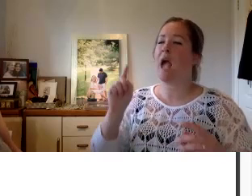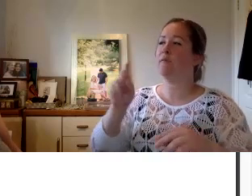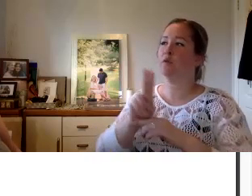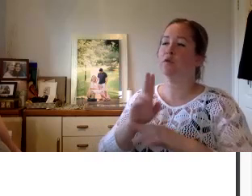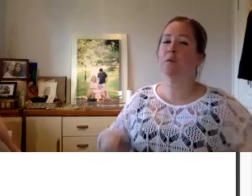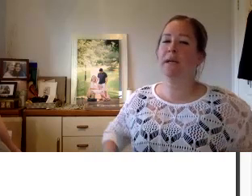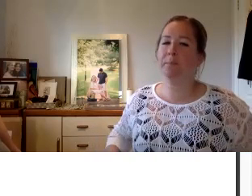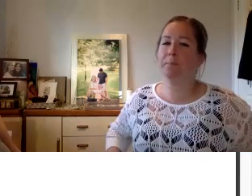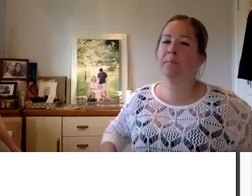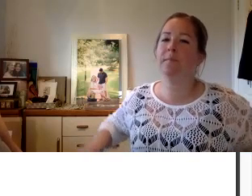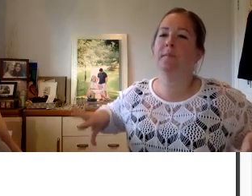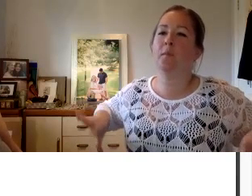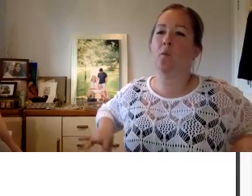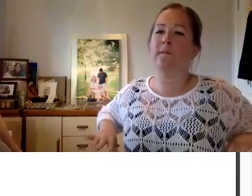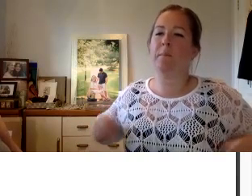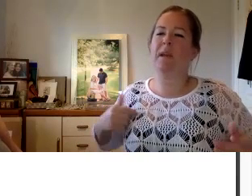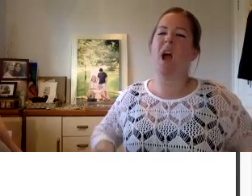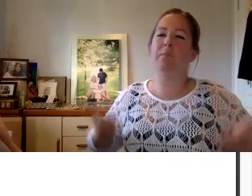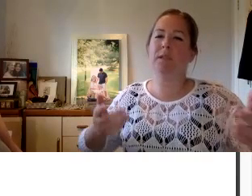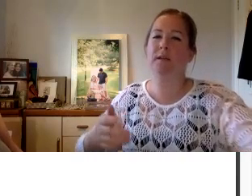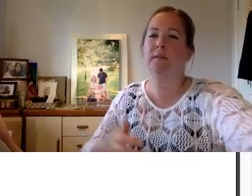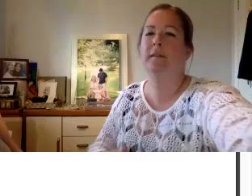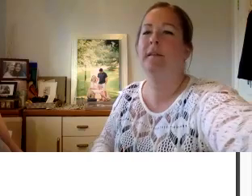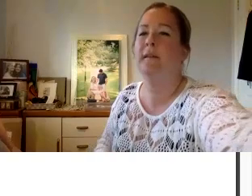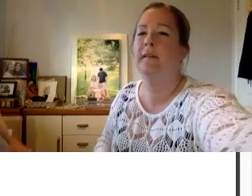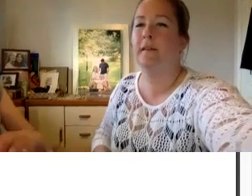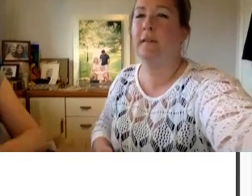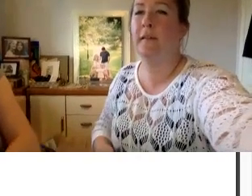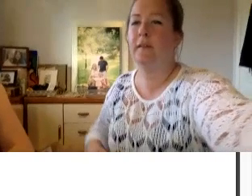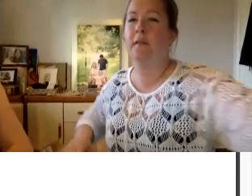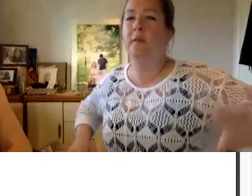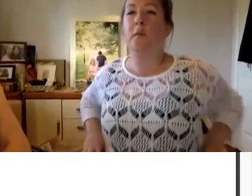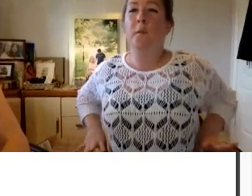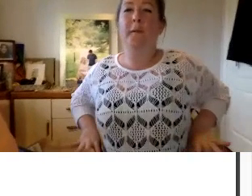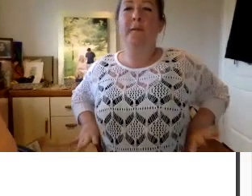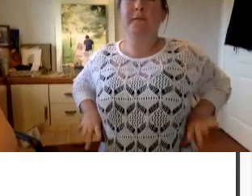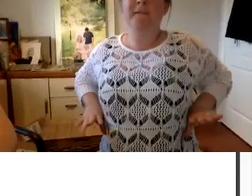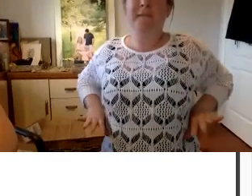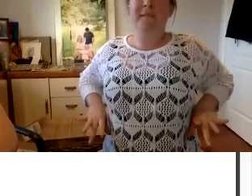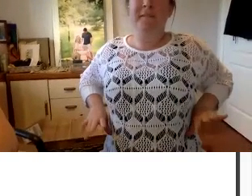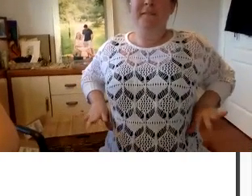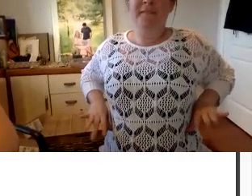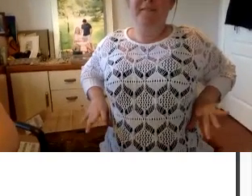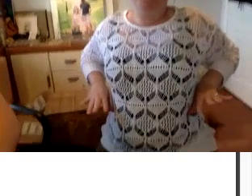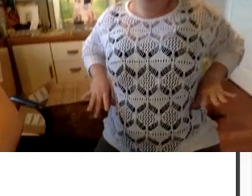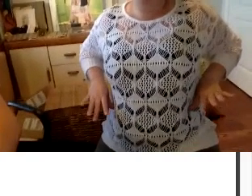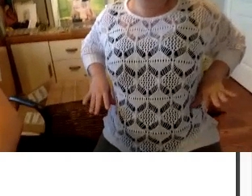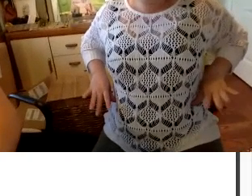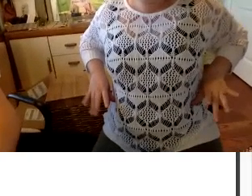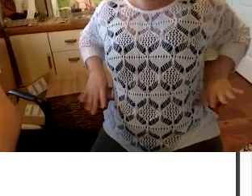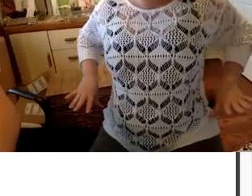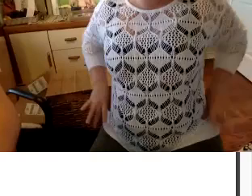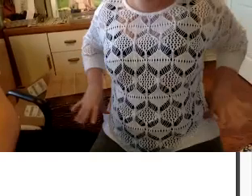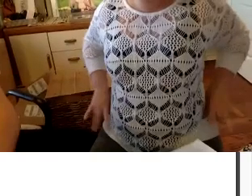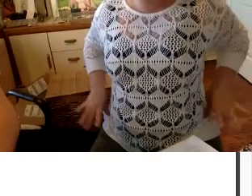This is a fun one. You have to use your hips, but I'll show you just from here. You it's a fun sign. If you